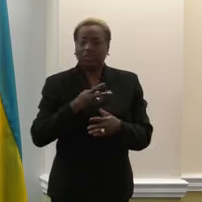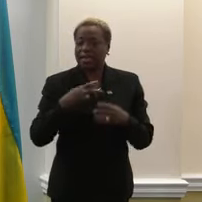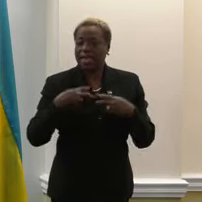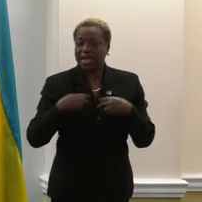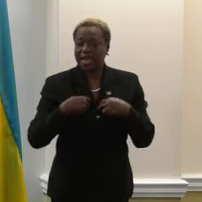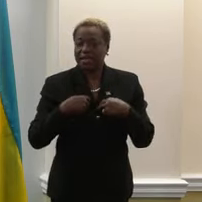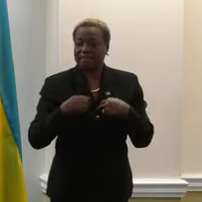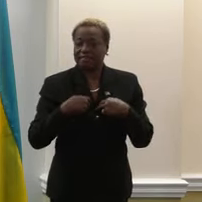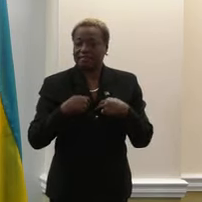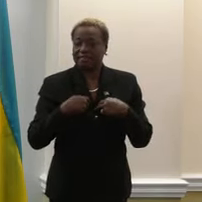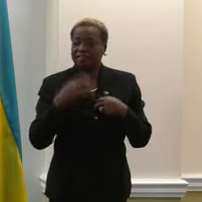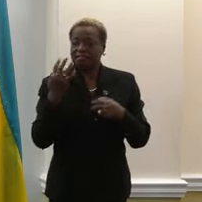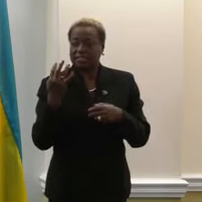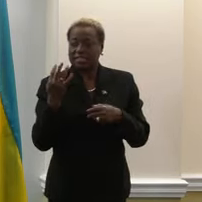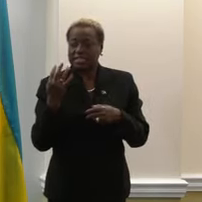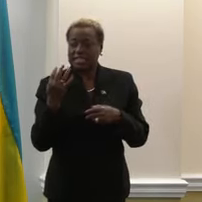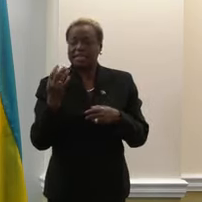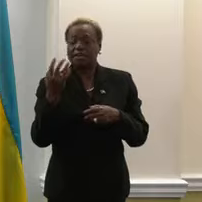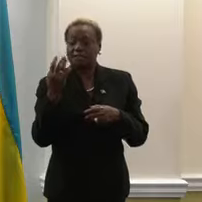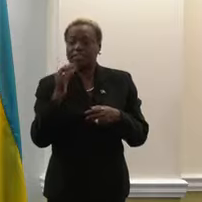is regarded as low.